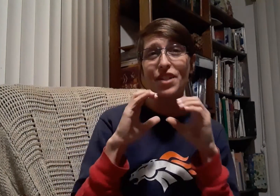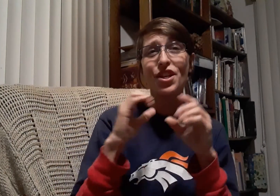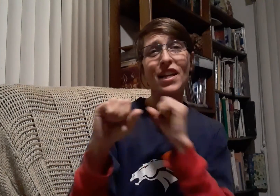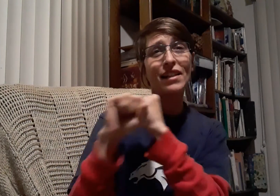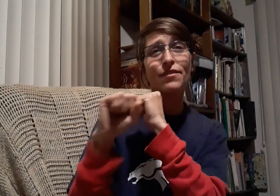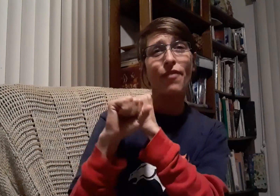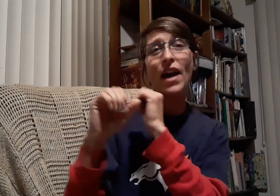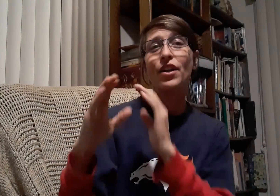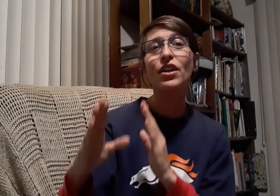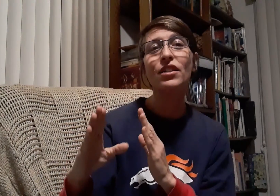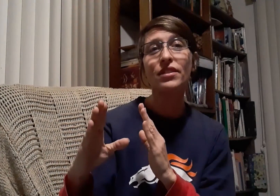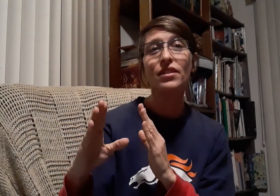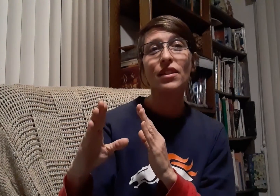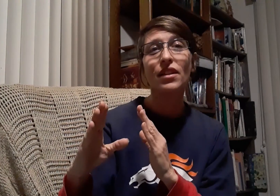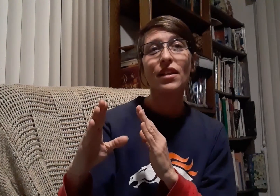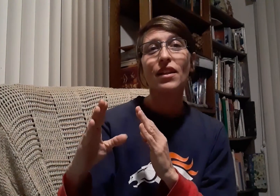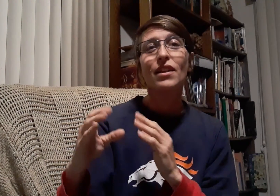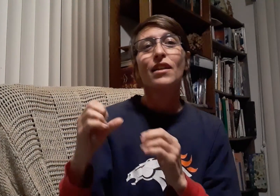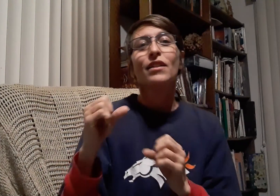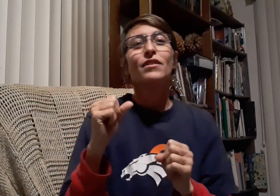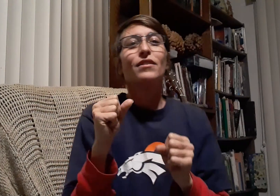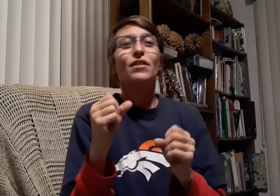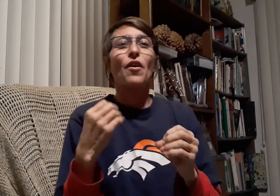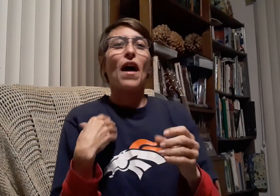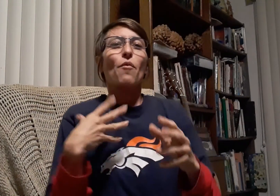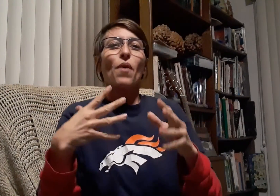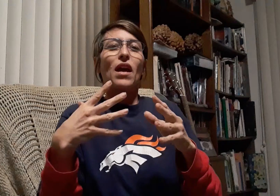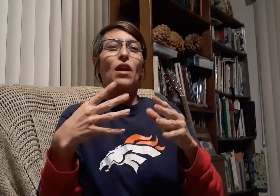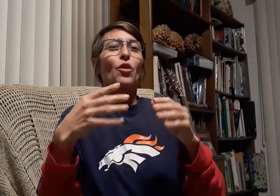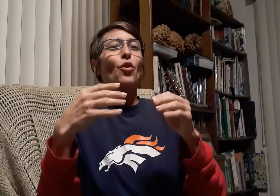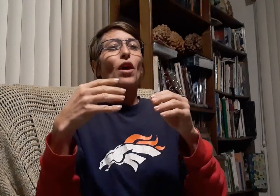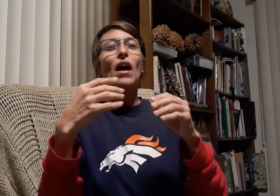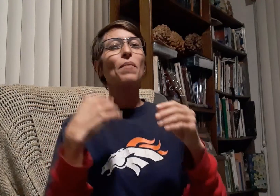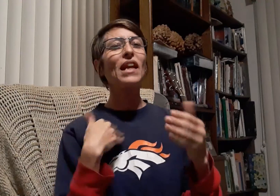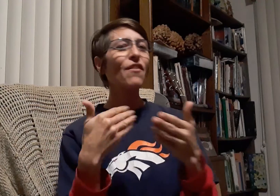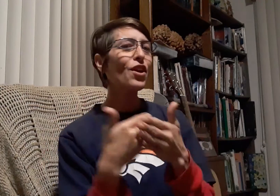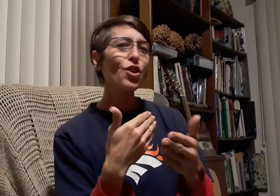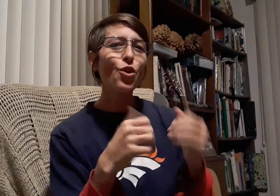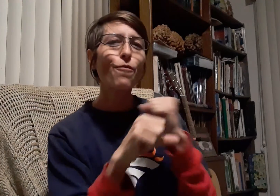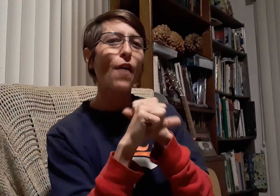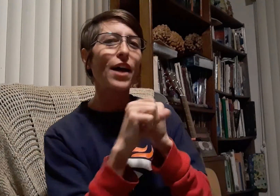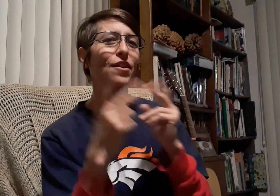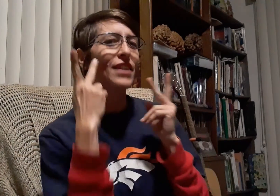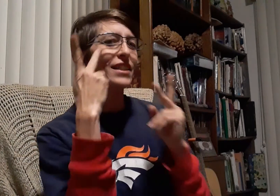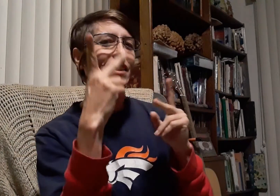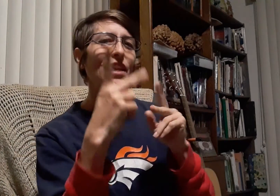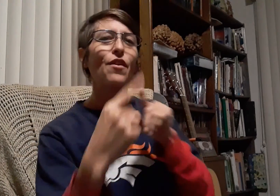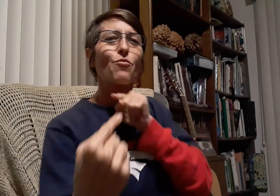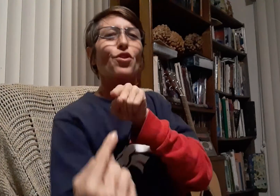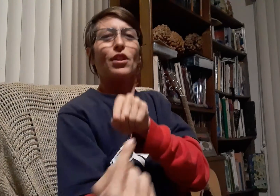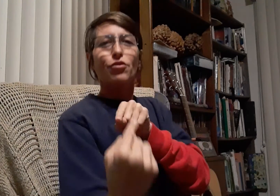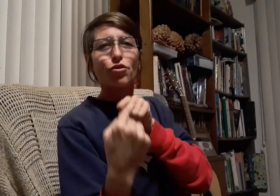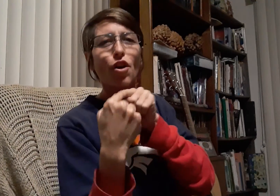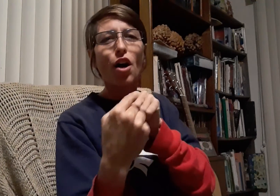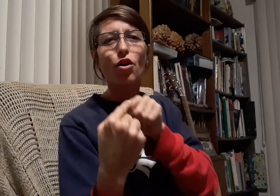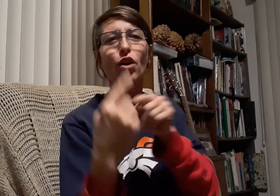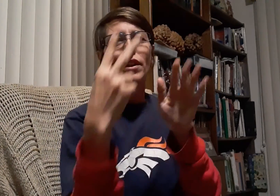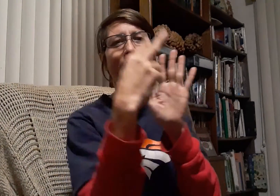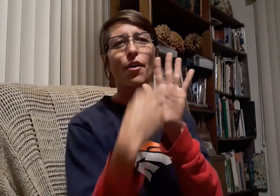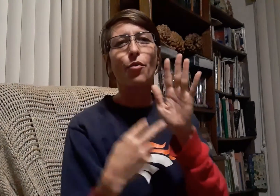communication as fighters, so that when, even new fighters, I see them really struggle in how to